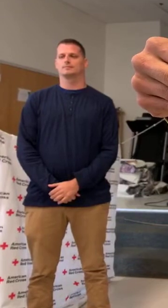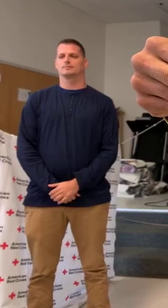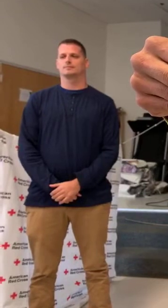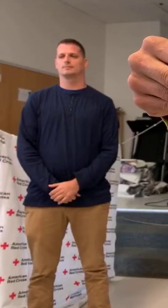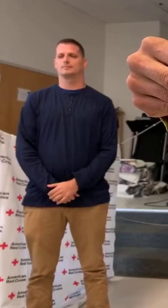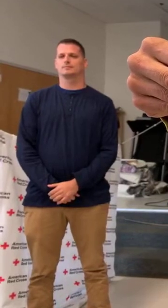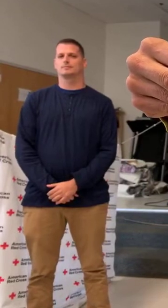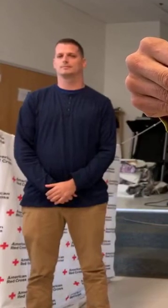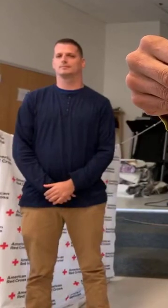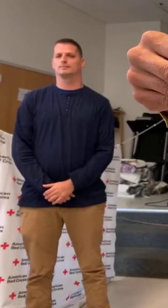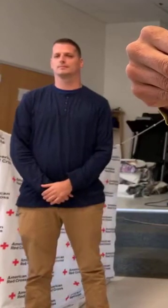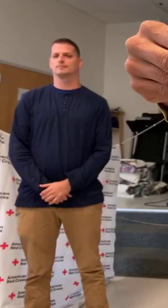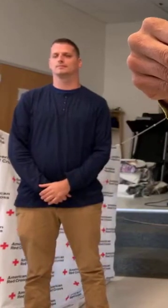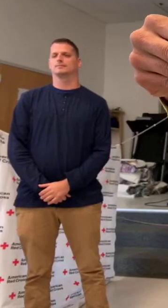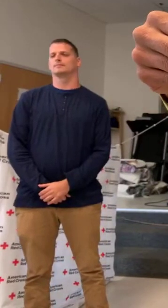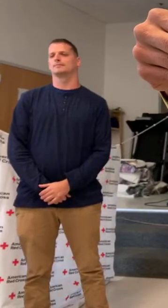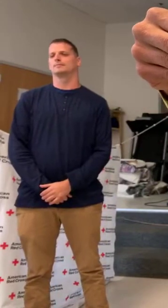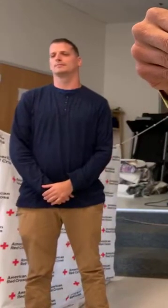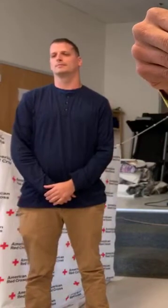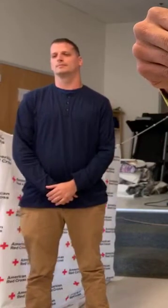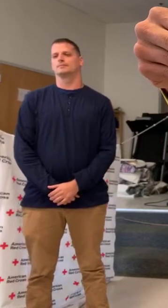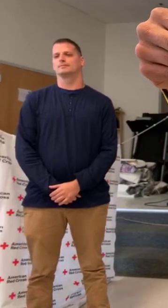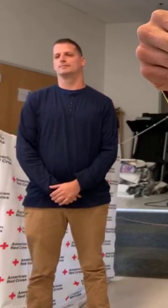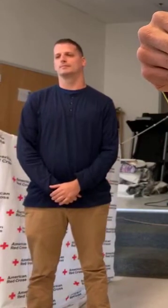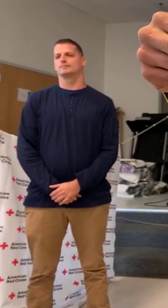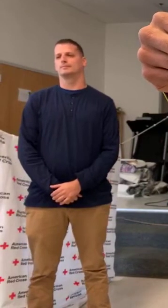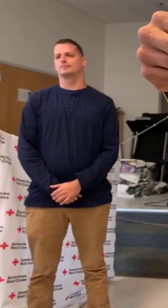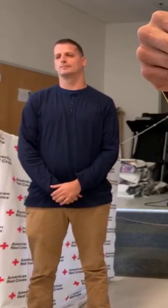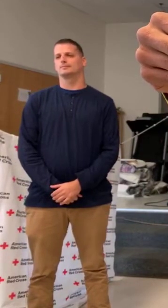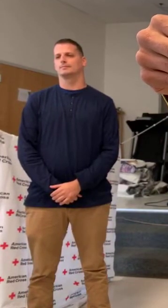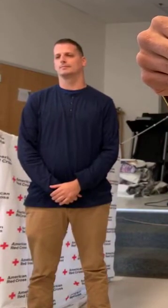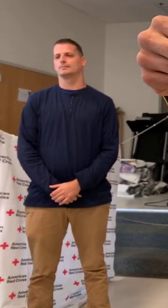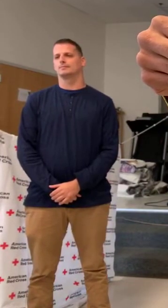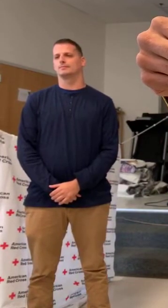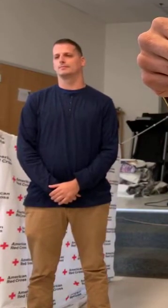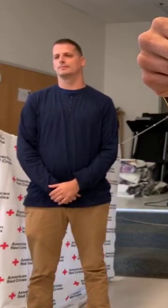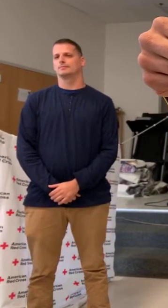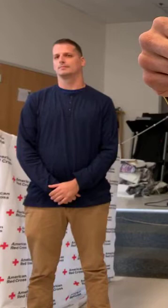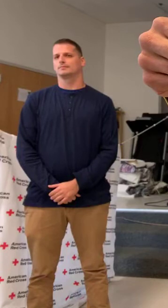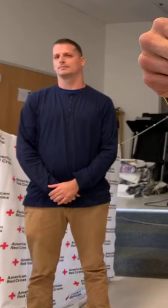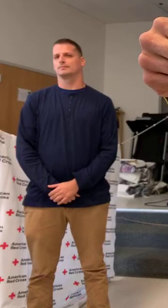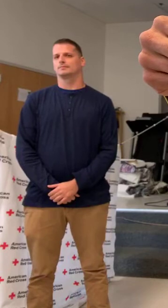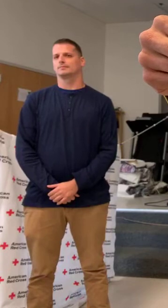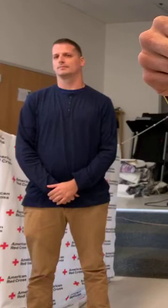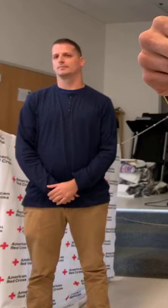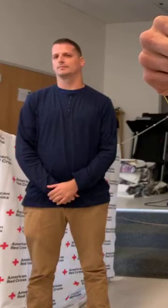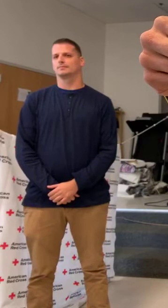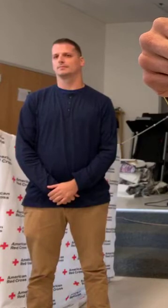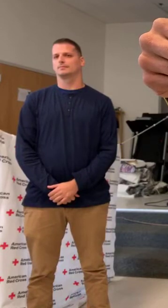Meeting. Is that clear? I'll let it hold for a minute so everybody can see it.